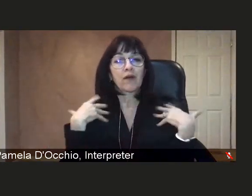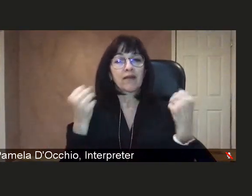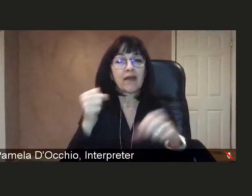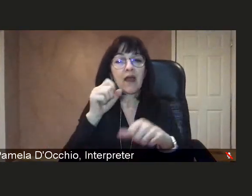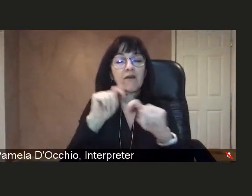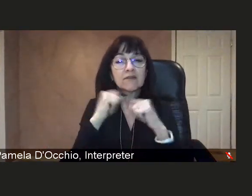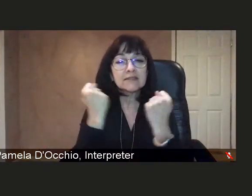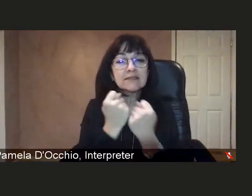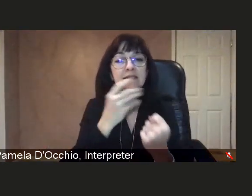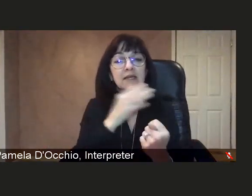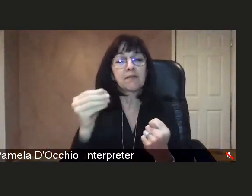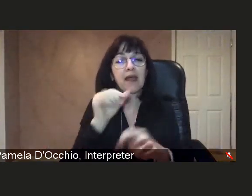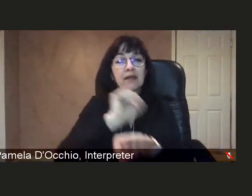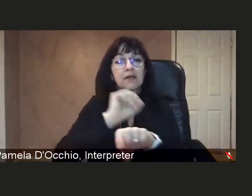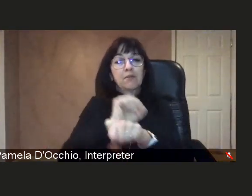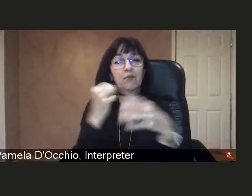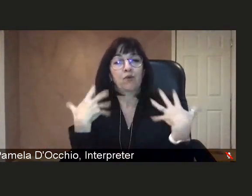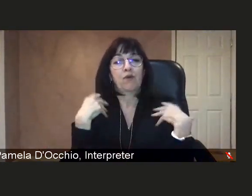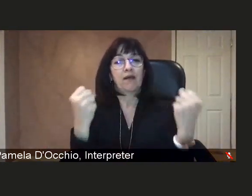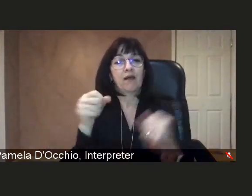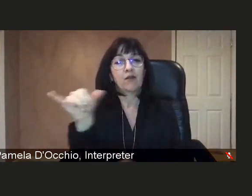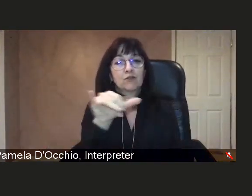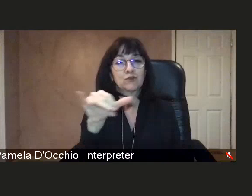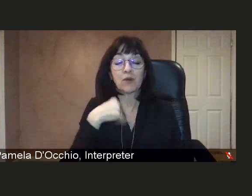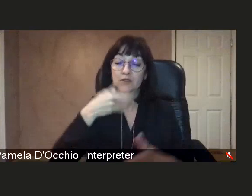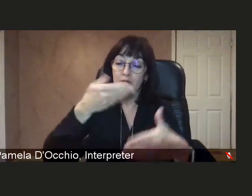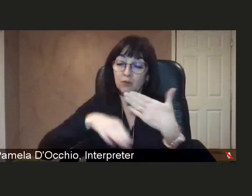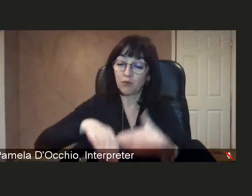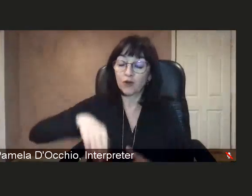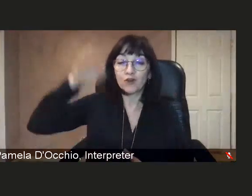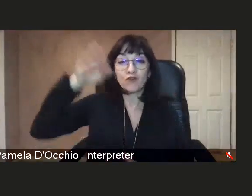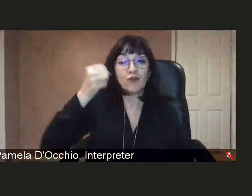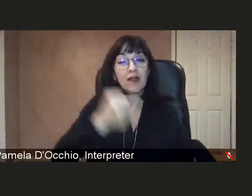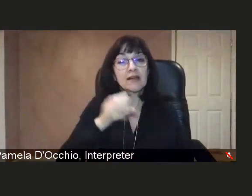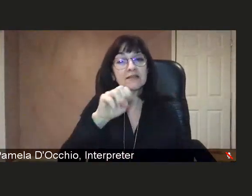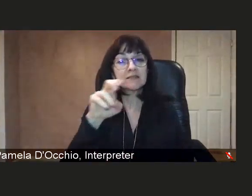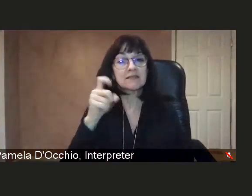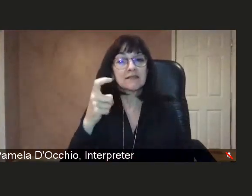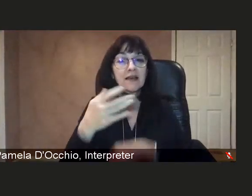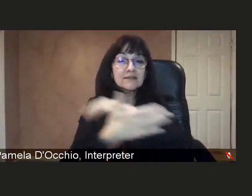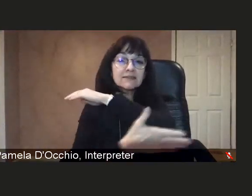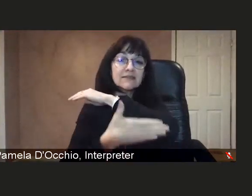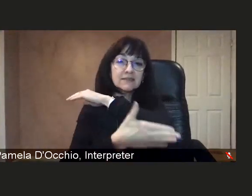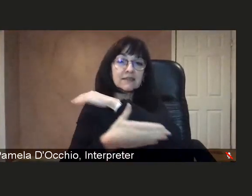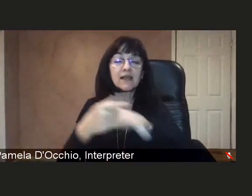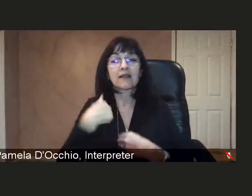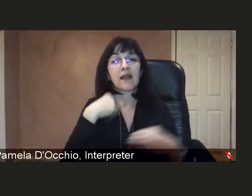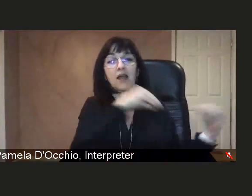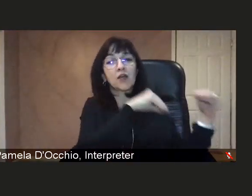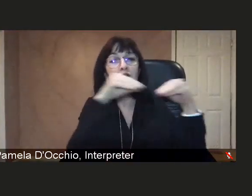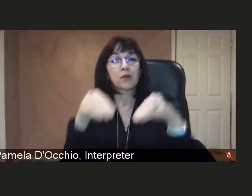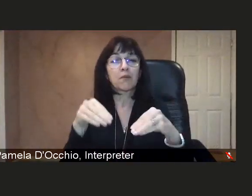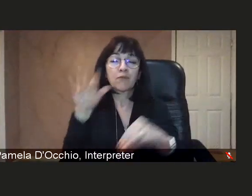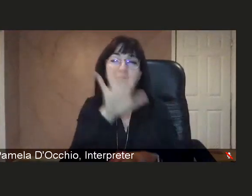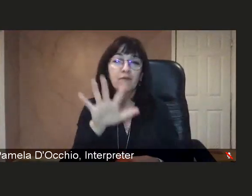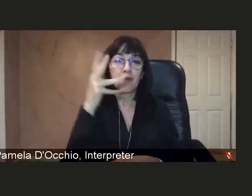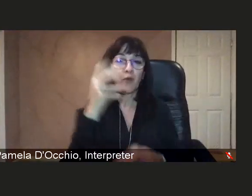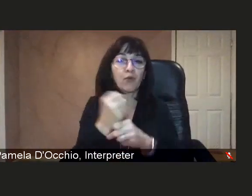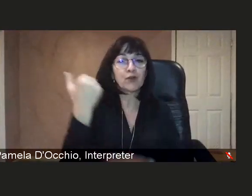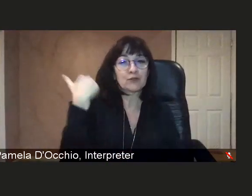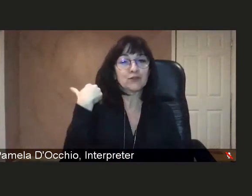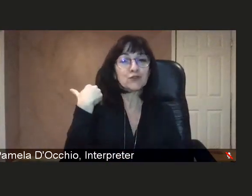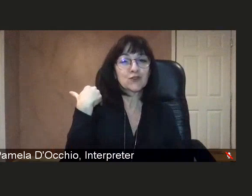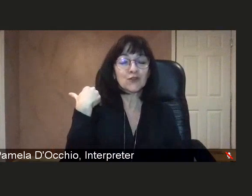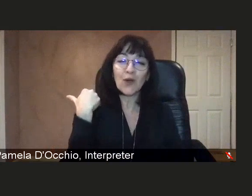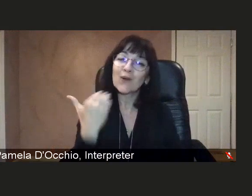department as well. I was born and raised in Sussex County, and I came back to the area about 3 years ago, so thank you for